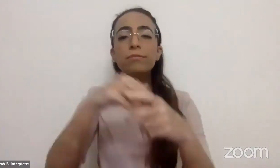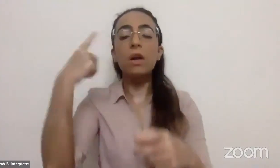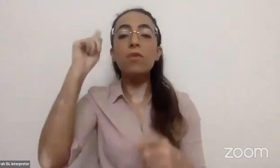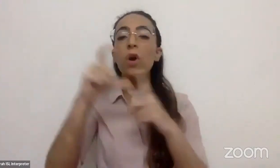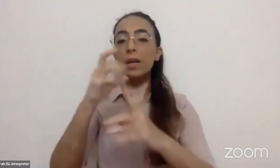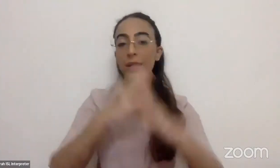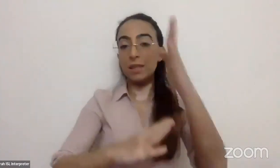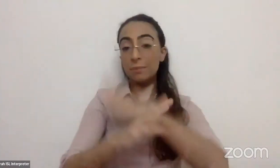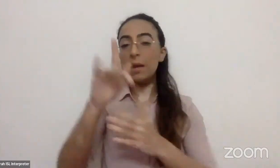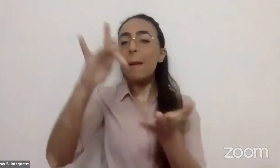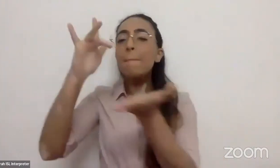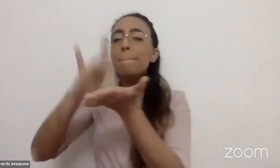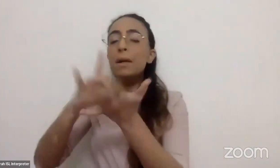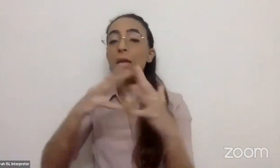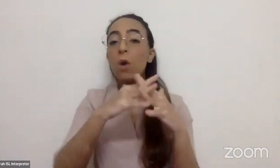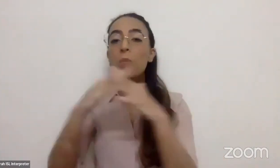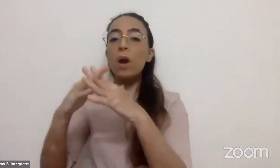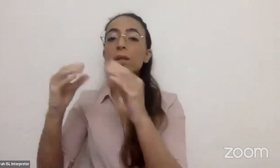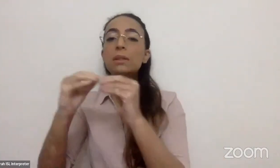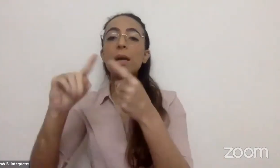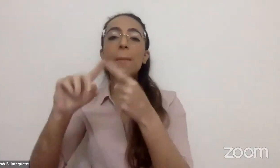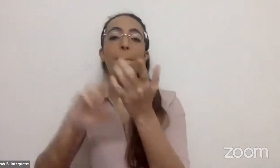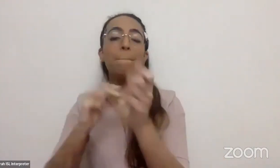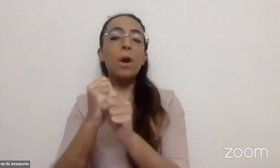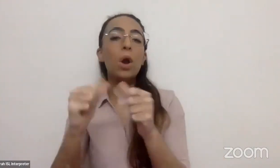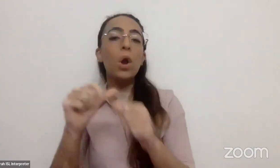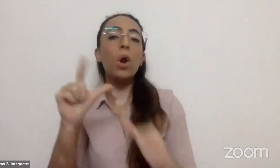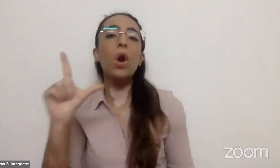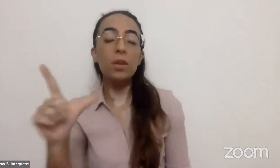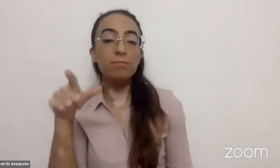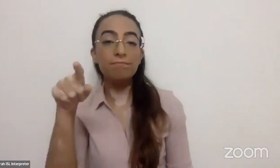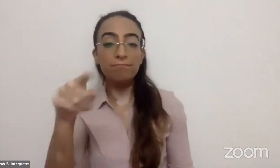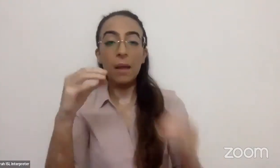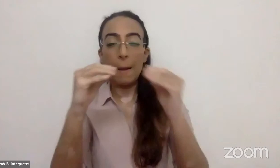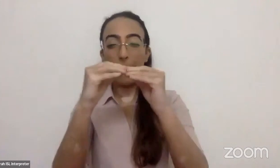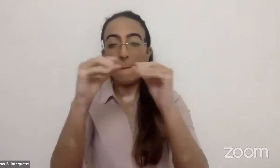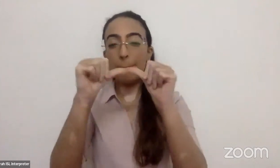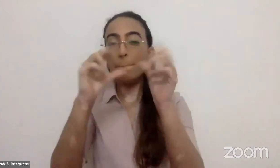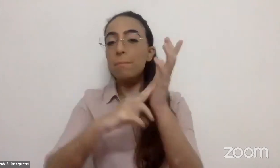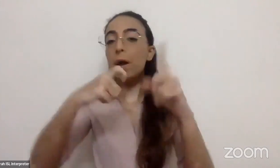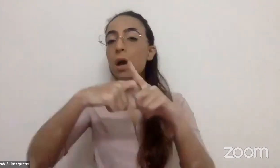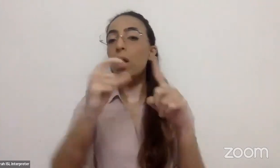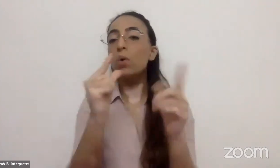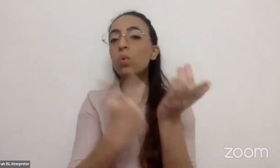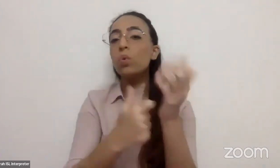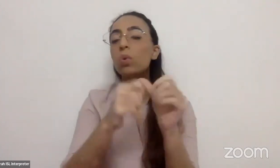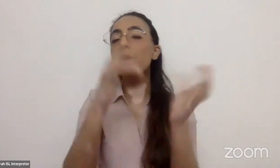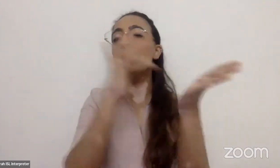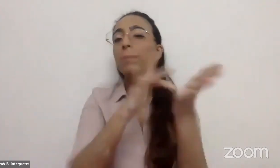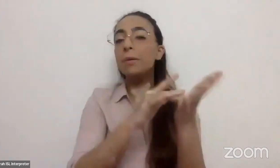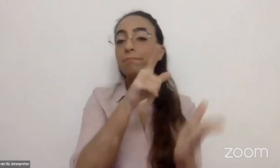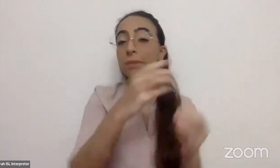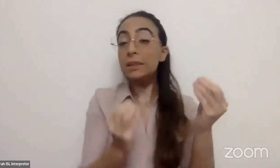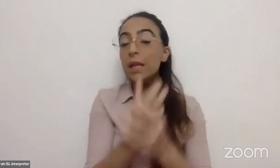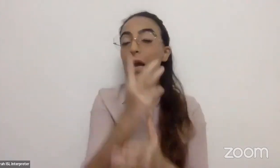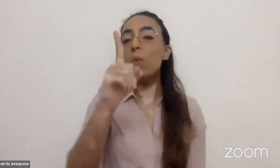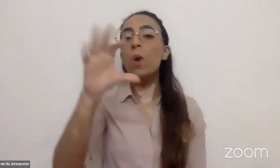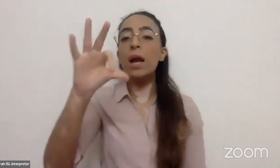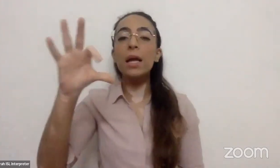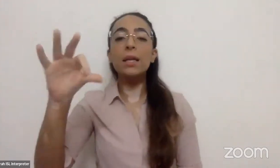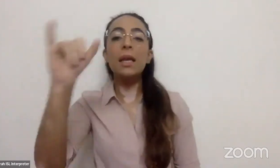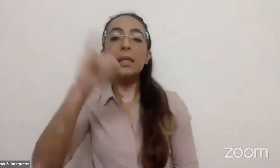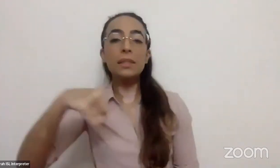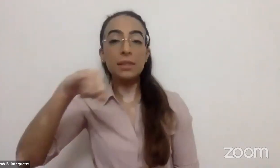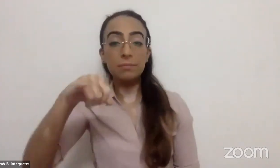Bankura district of West Bengal since 1996. Operating in rural areas, there